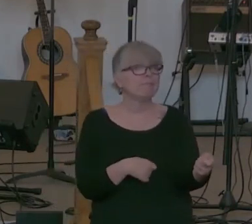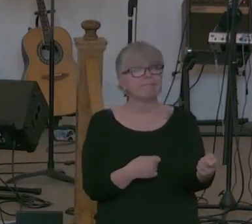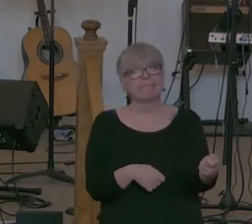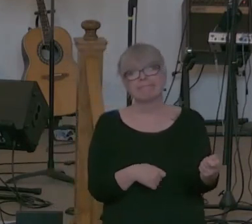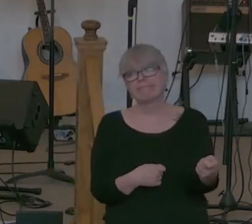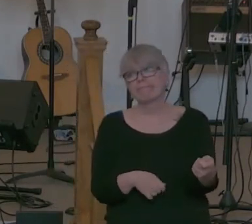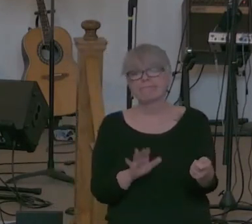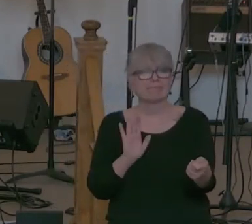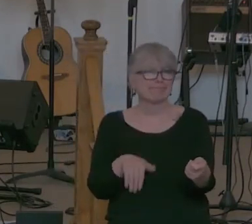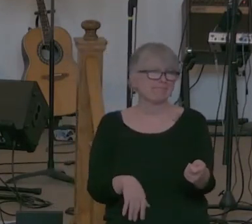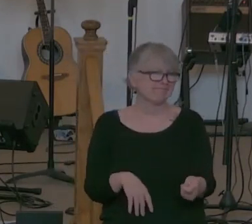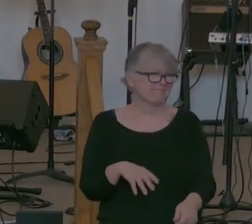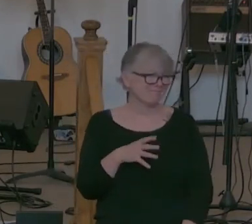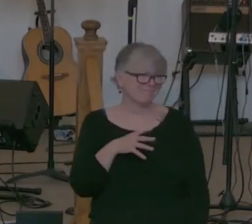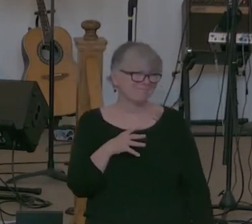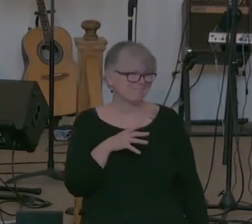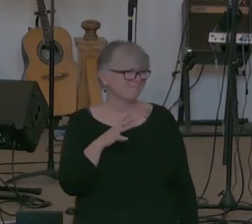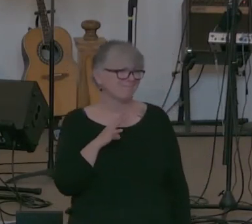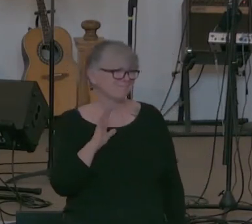it's all good.